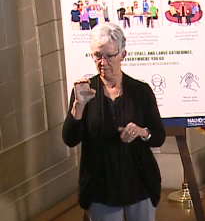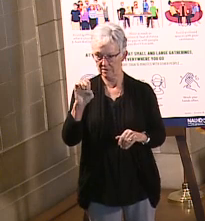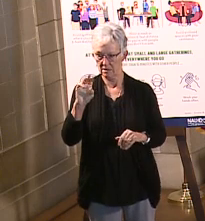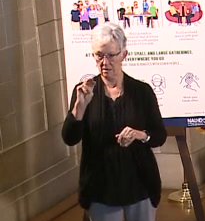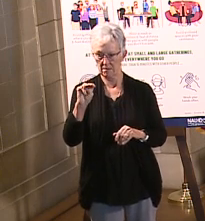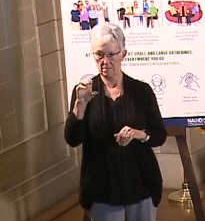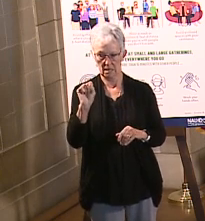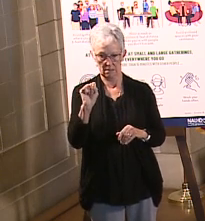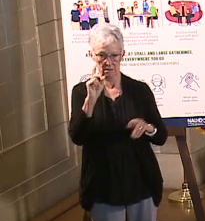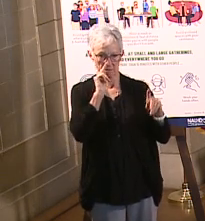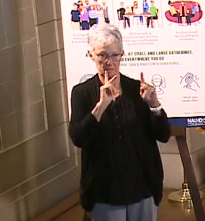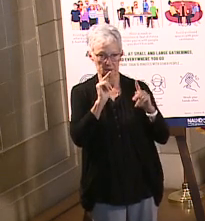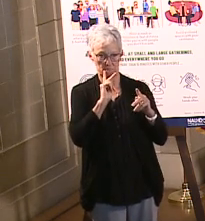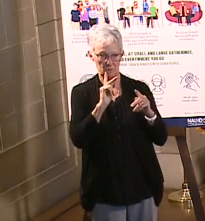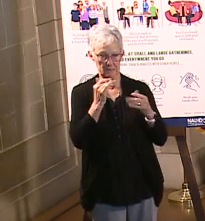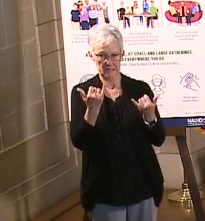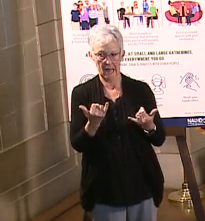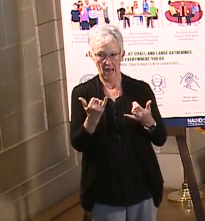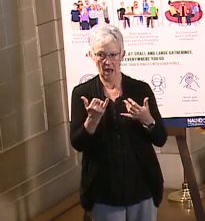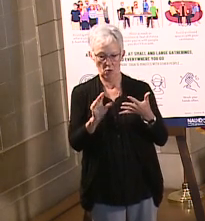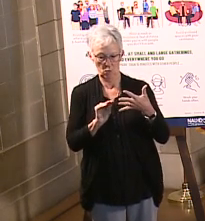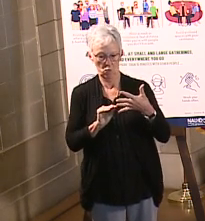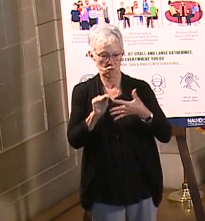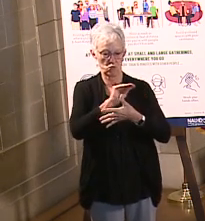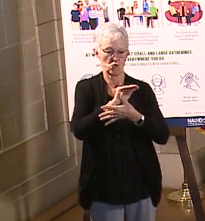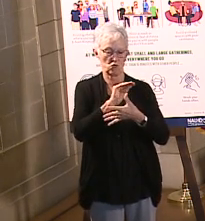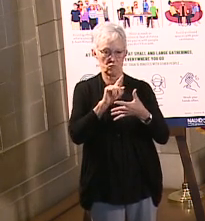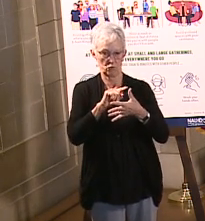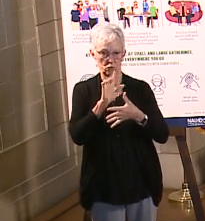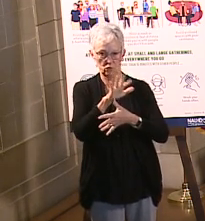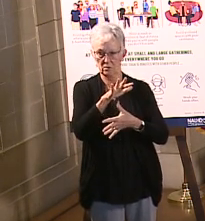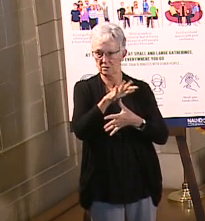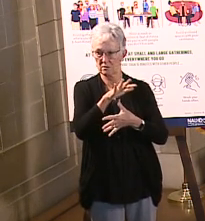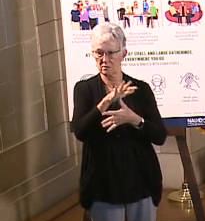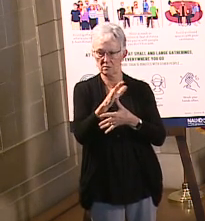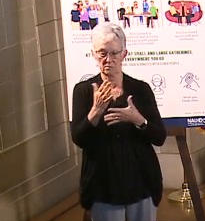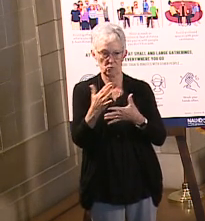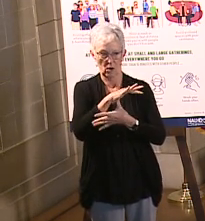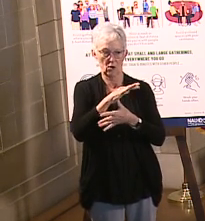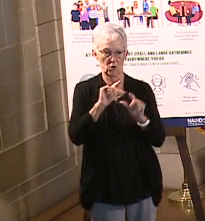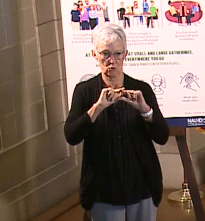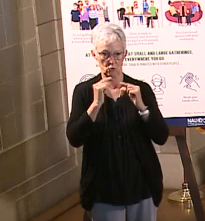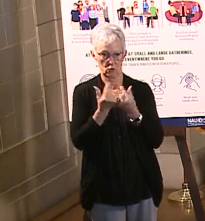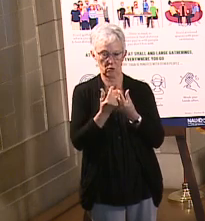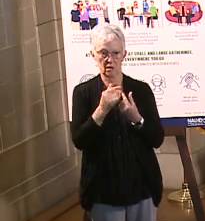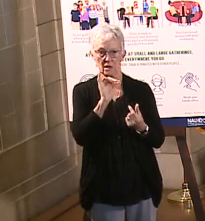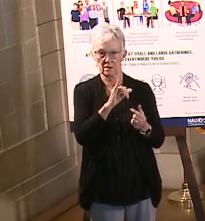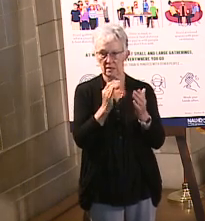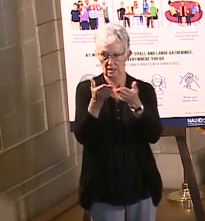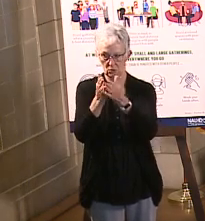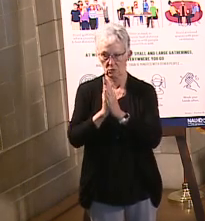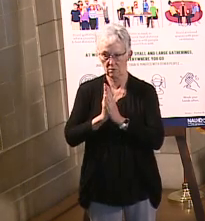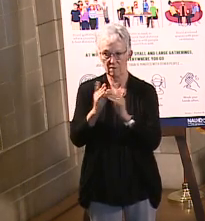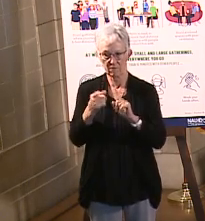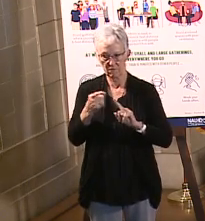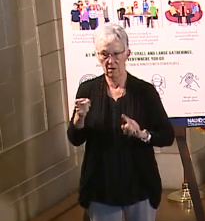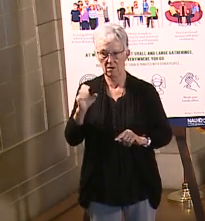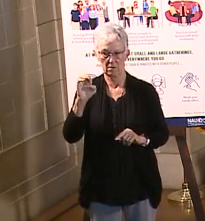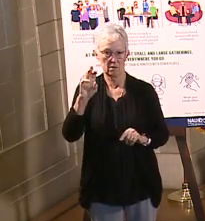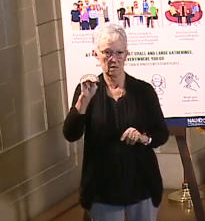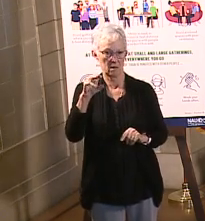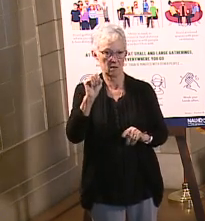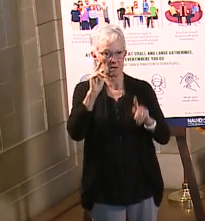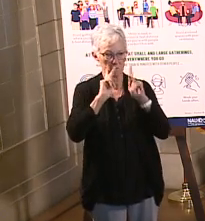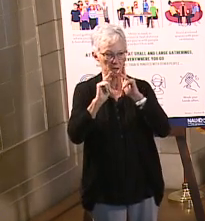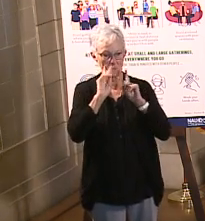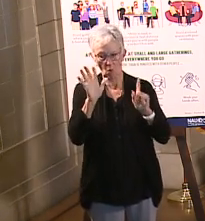folks in the Phase 1A is a request that the folks in, the EMS folks across the state have been